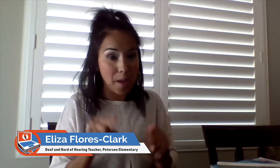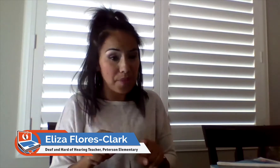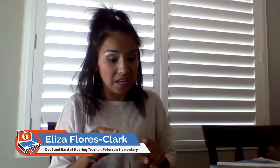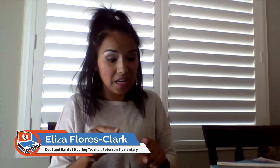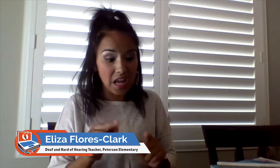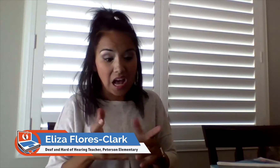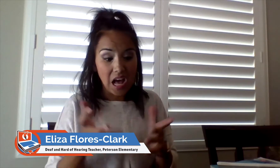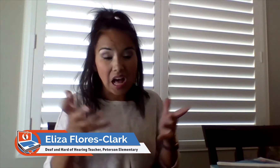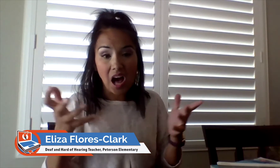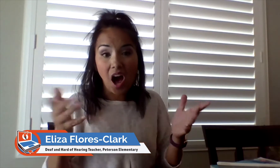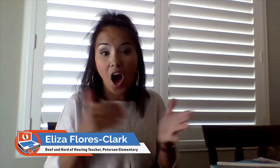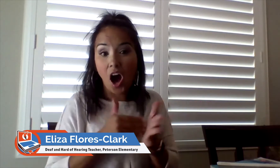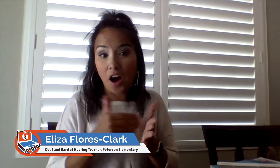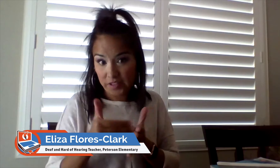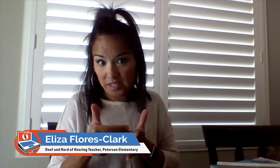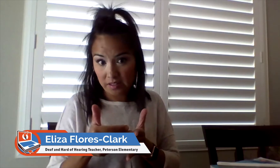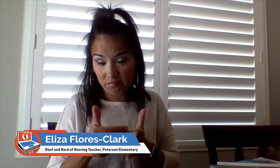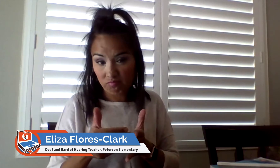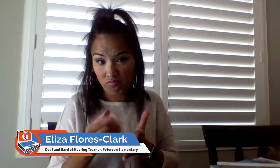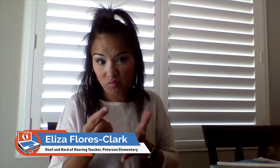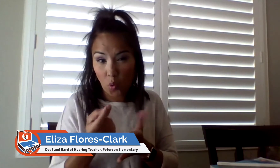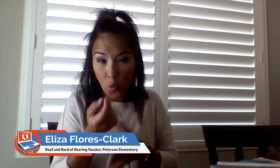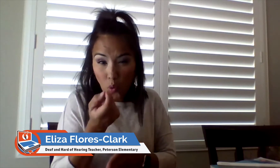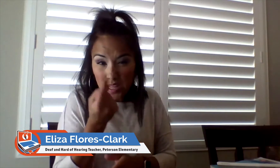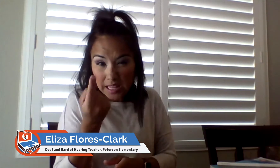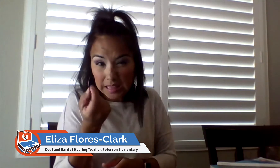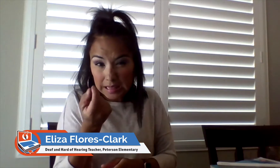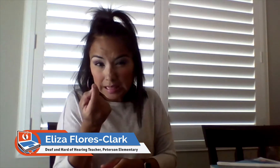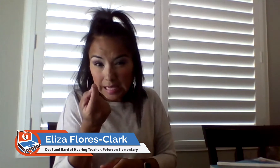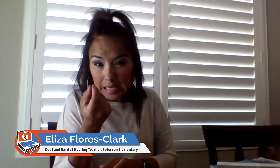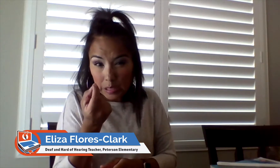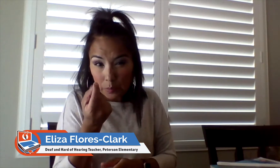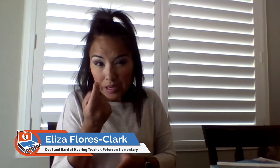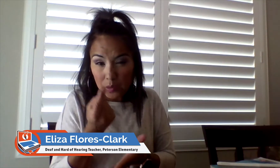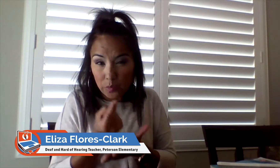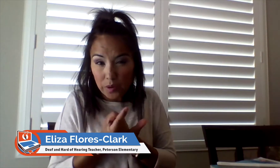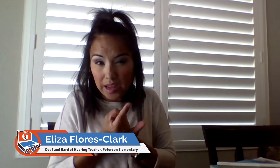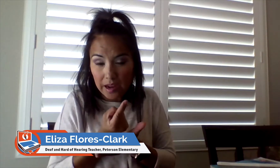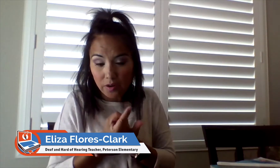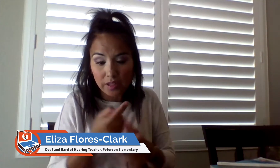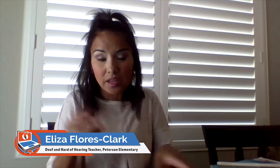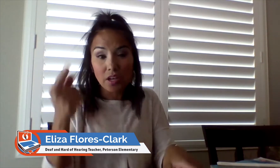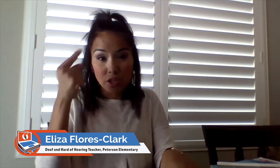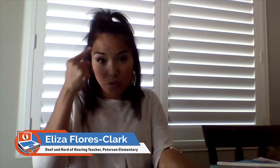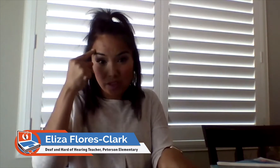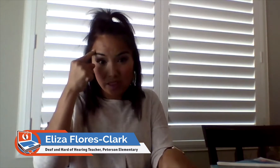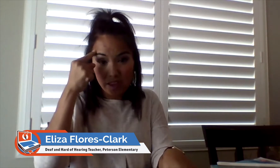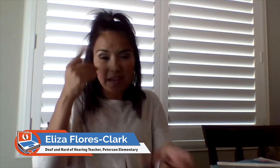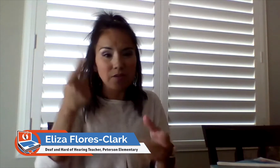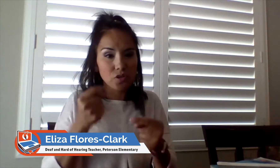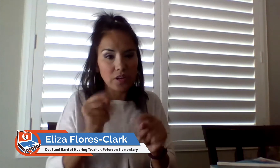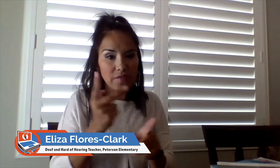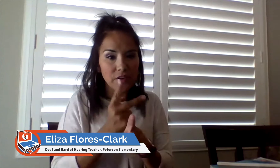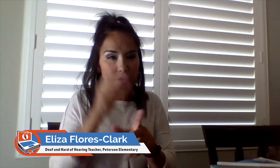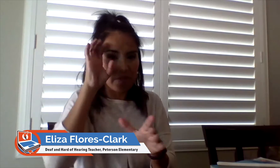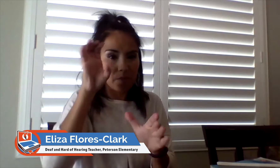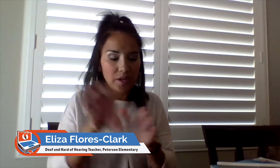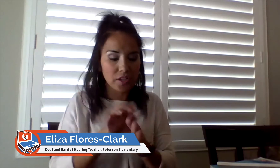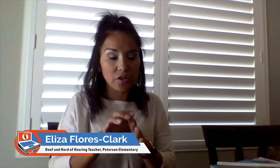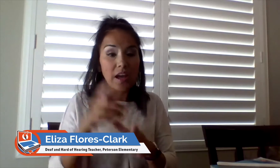happen often. Only a little bit, rarely. So I think I was trying to figure out the picture. I